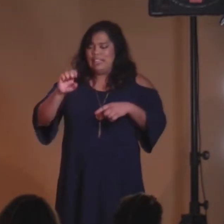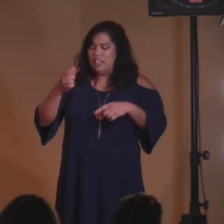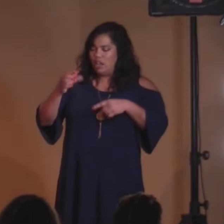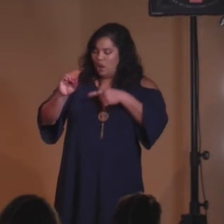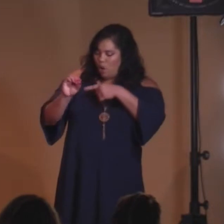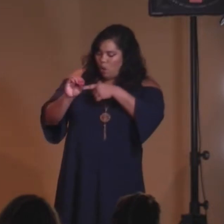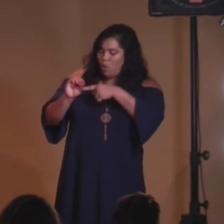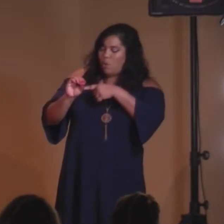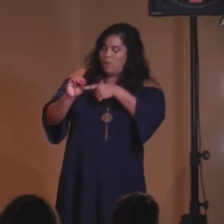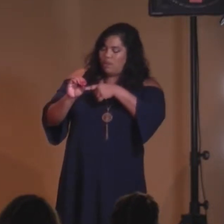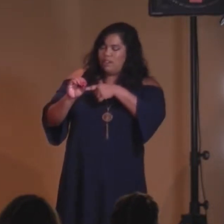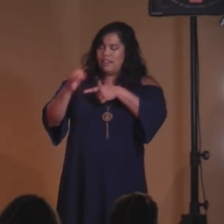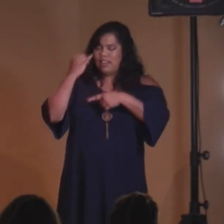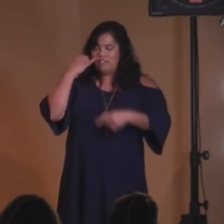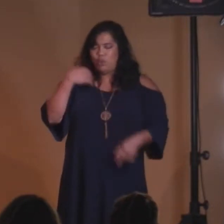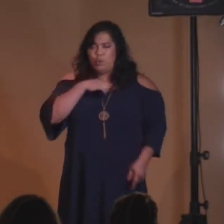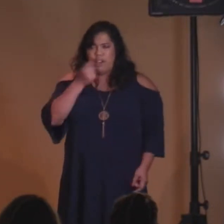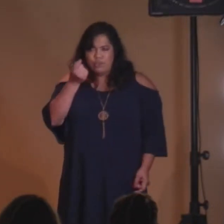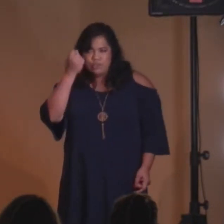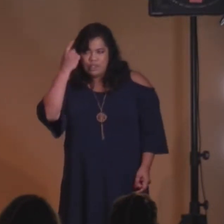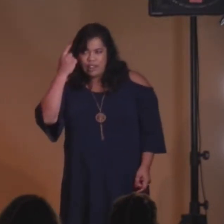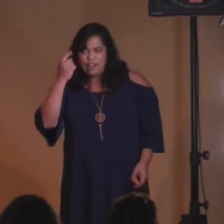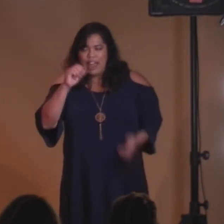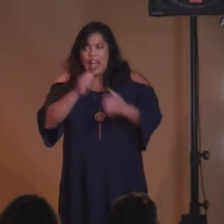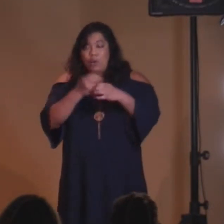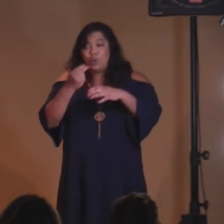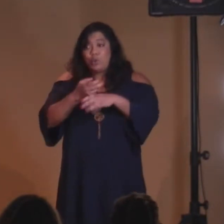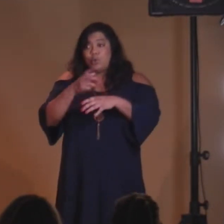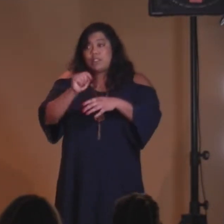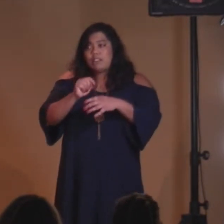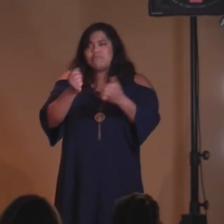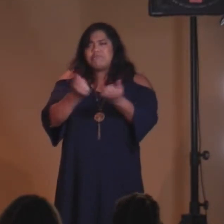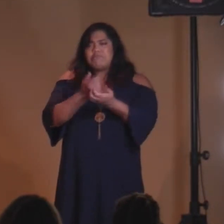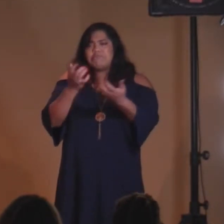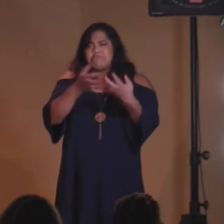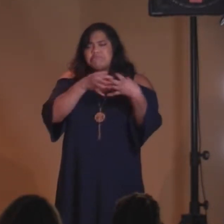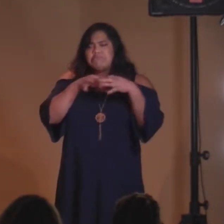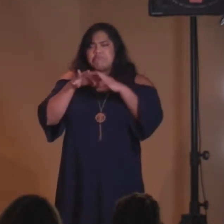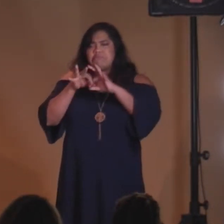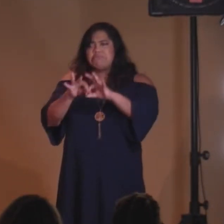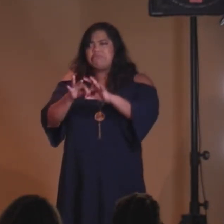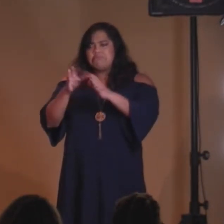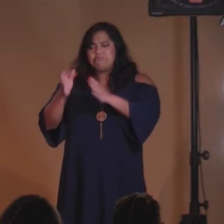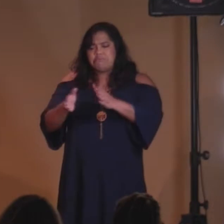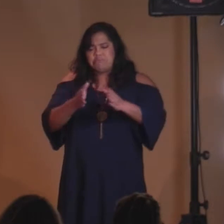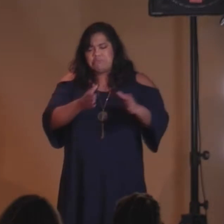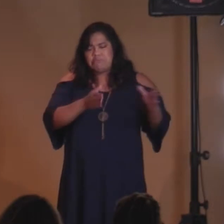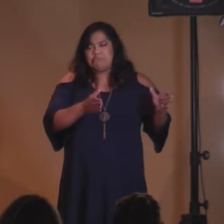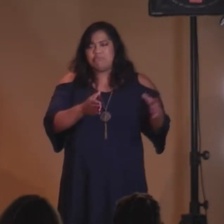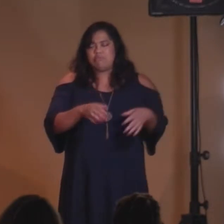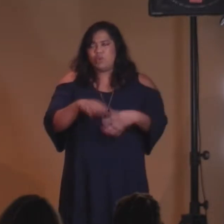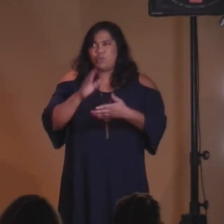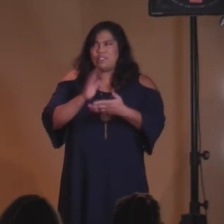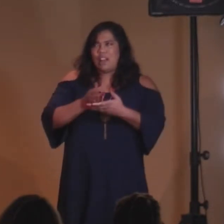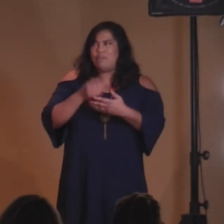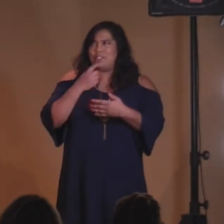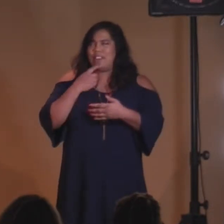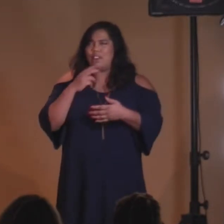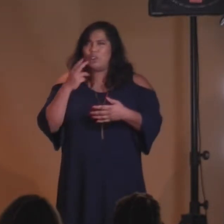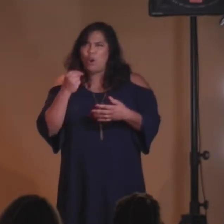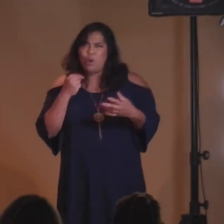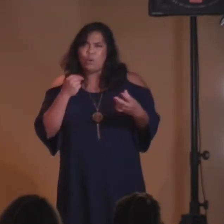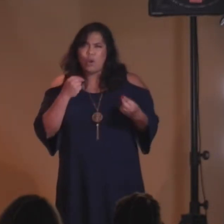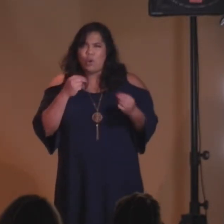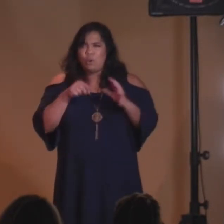ideally, then it's all working in divine order. Stop vilifying any parts